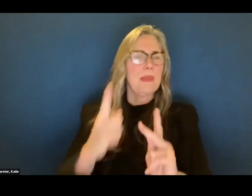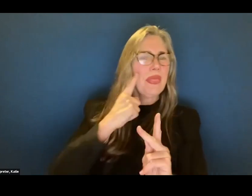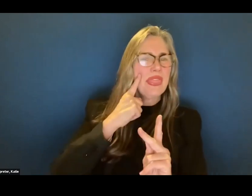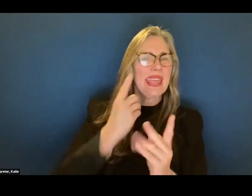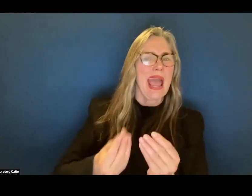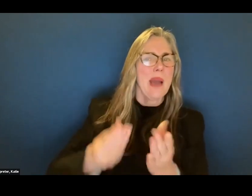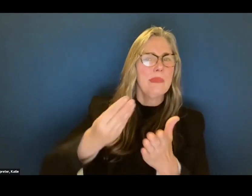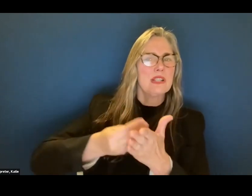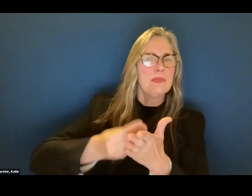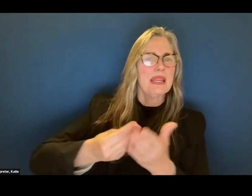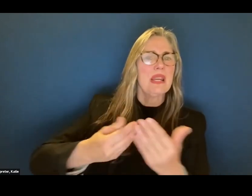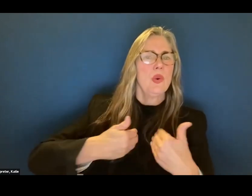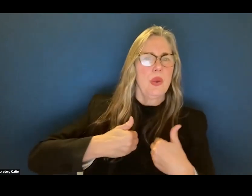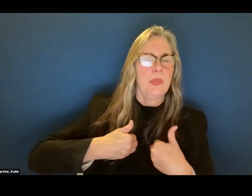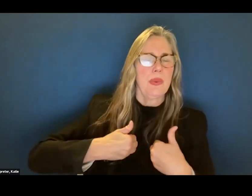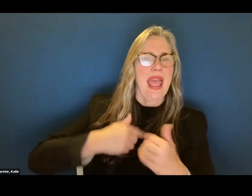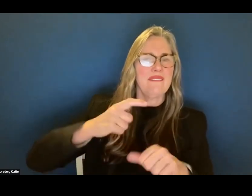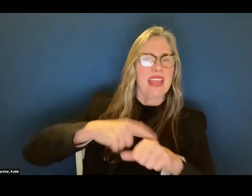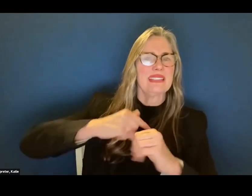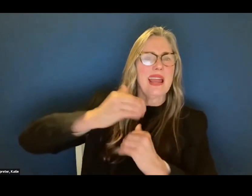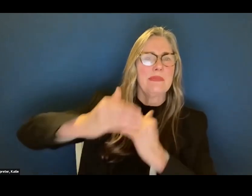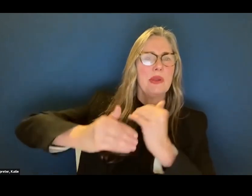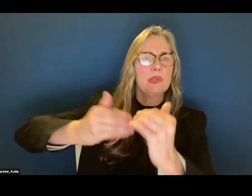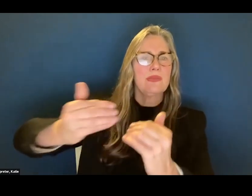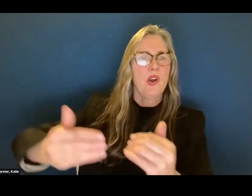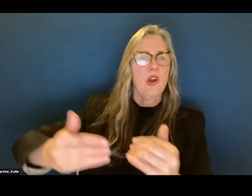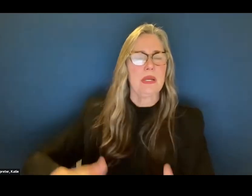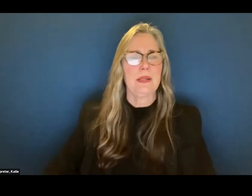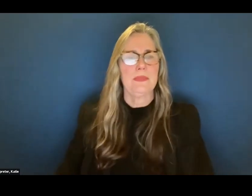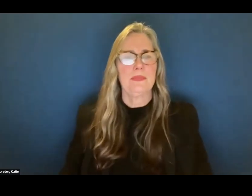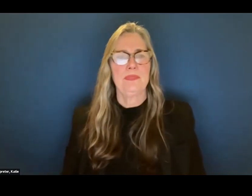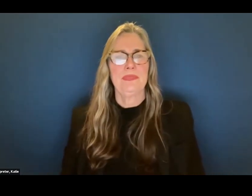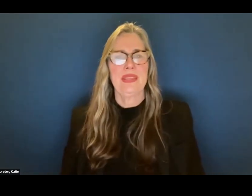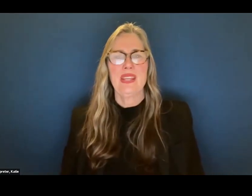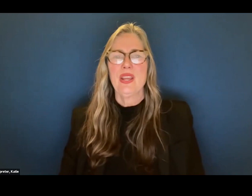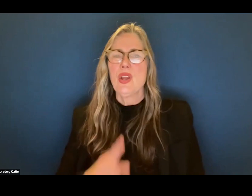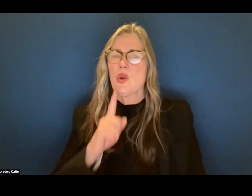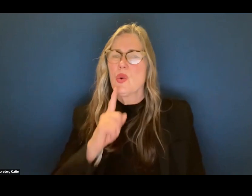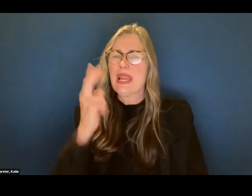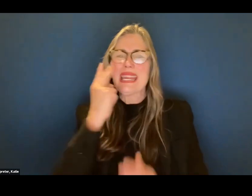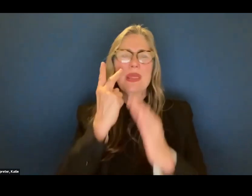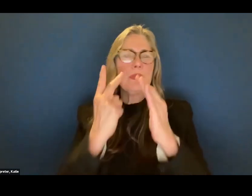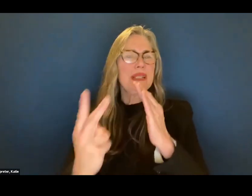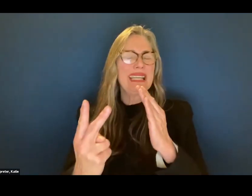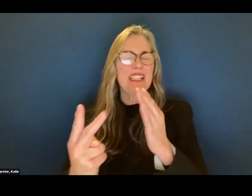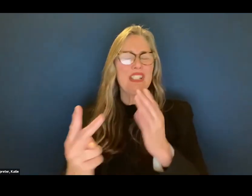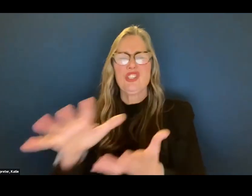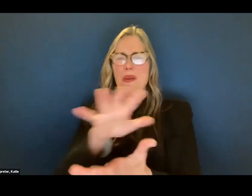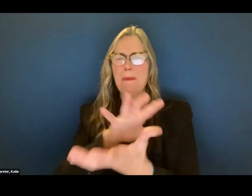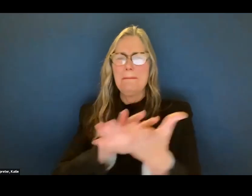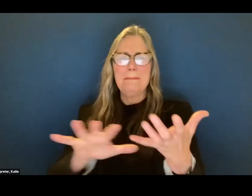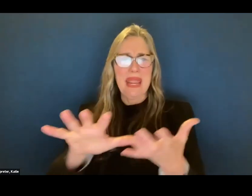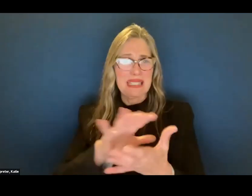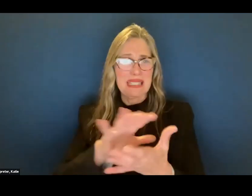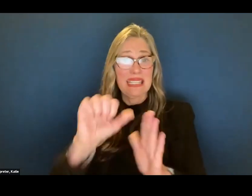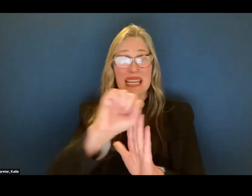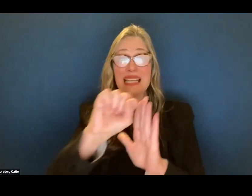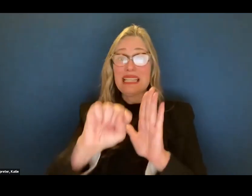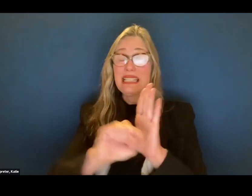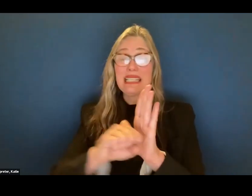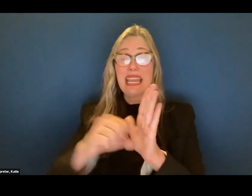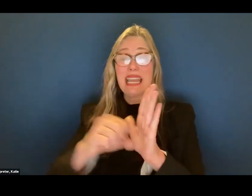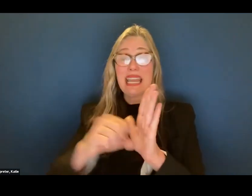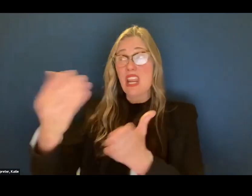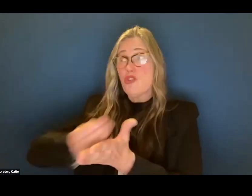So the state of the state continued. So what we've got here then is a mixed bag. The state revenue has gone